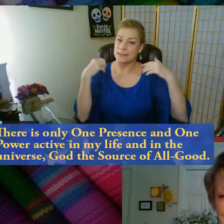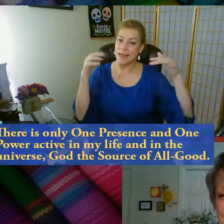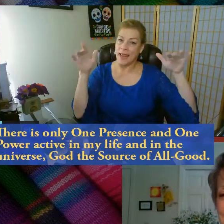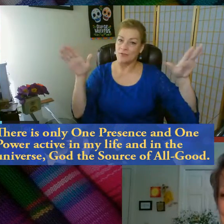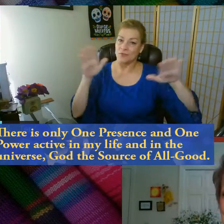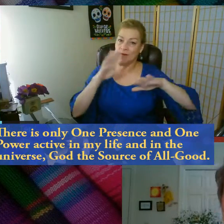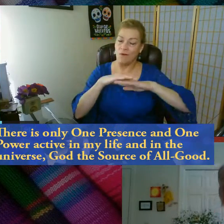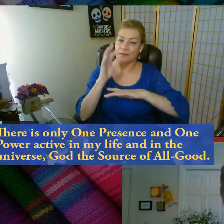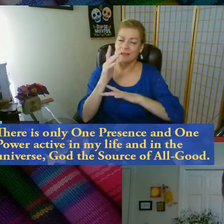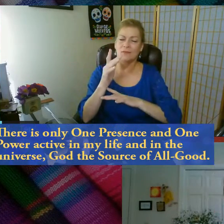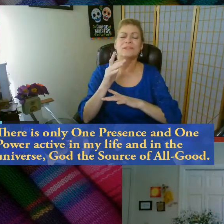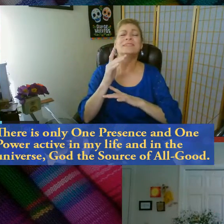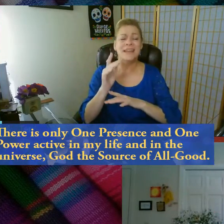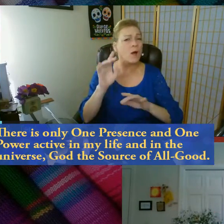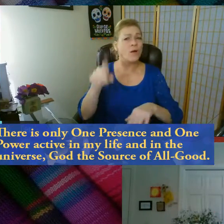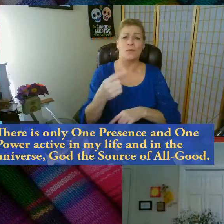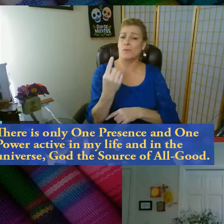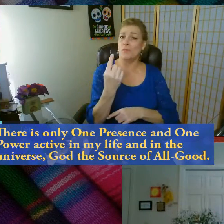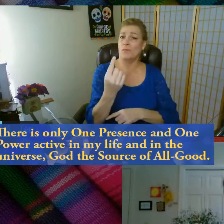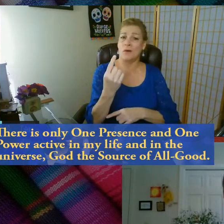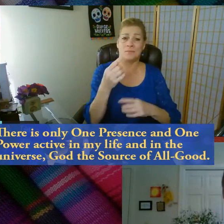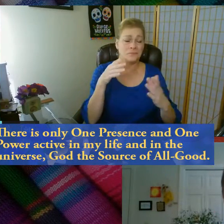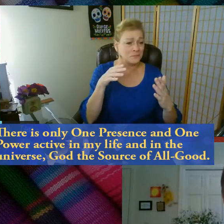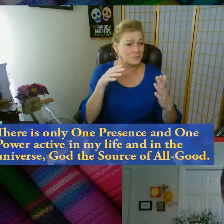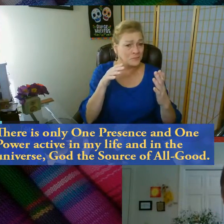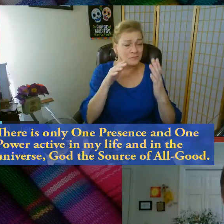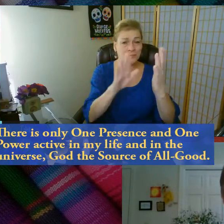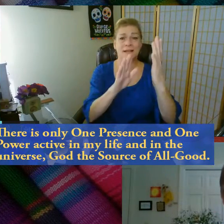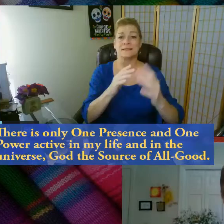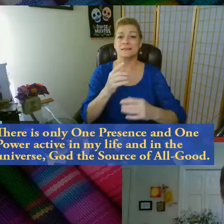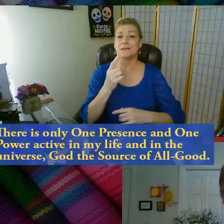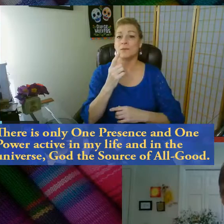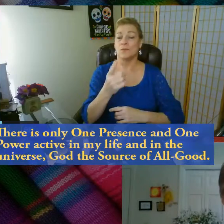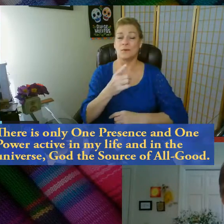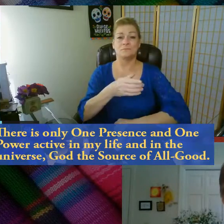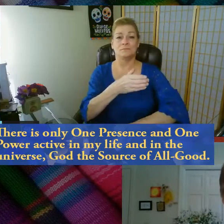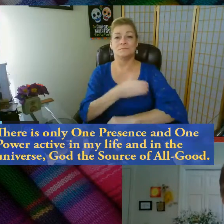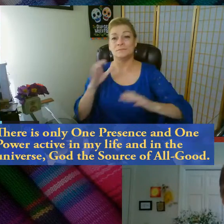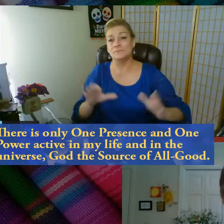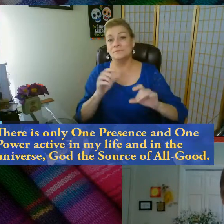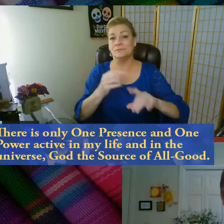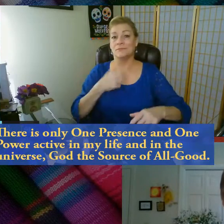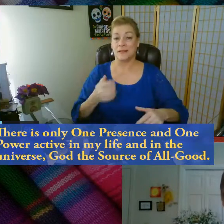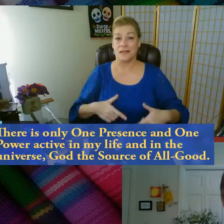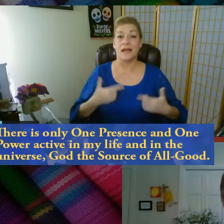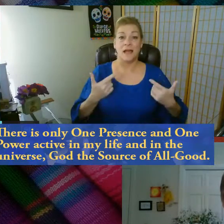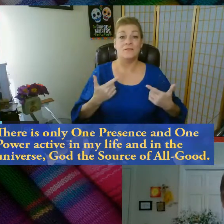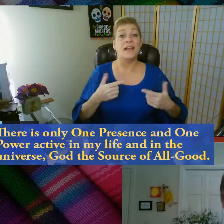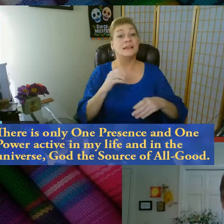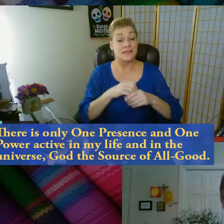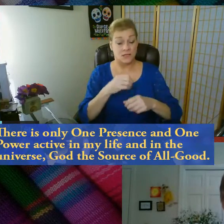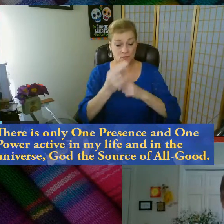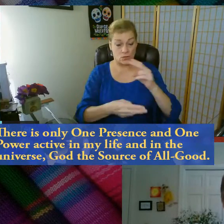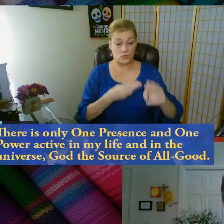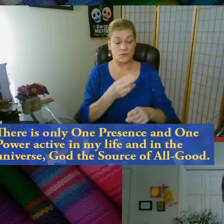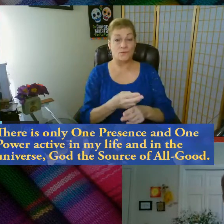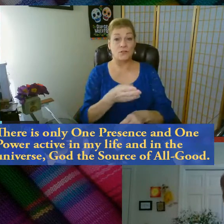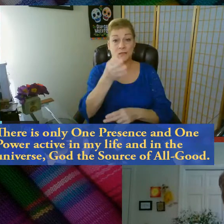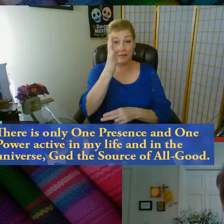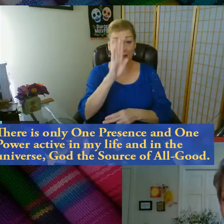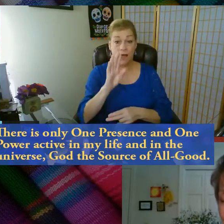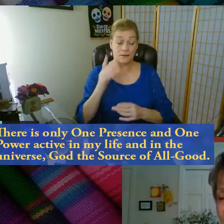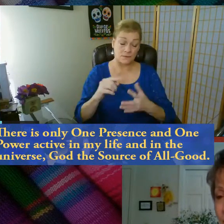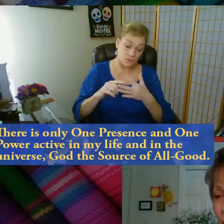right where you are. There is only one presence and one power active in my life and in the universe. God,